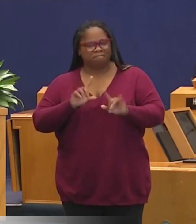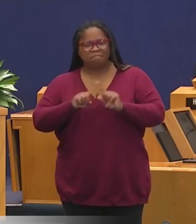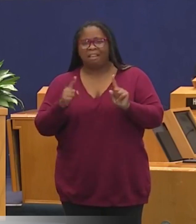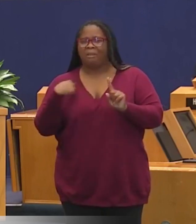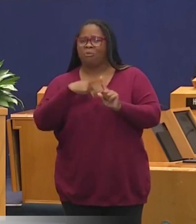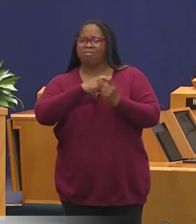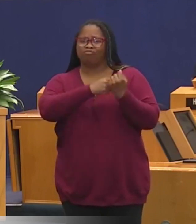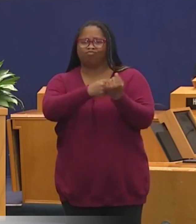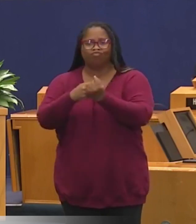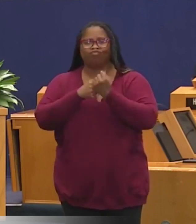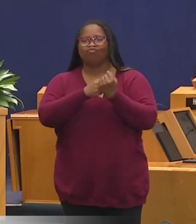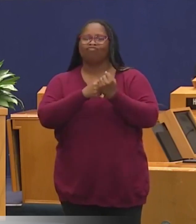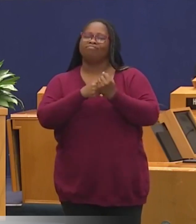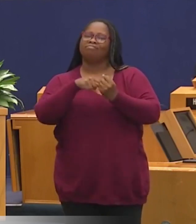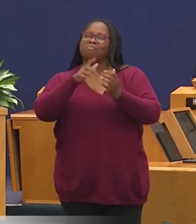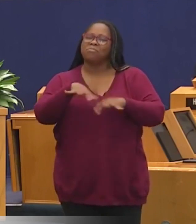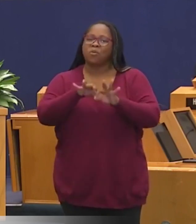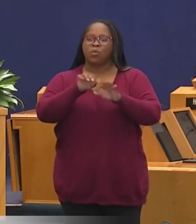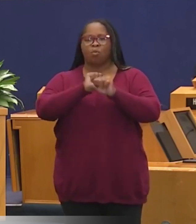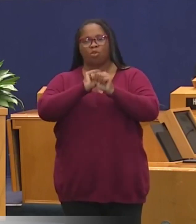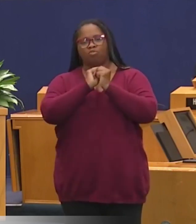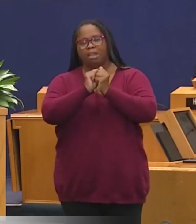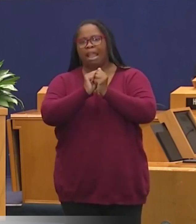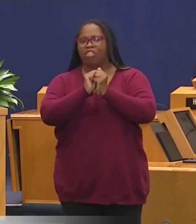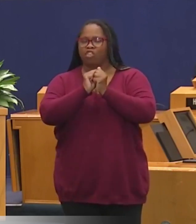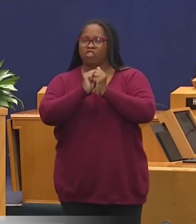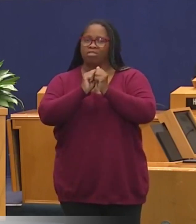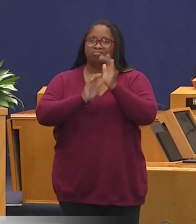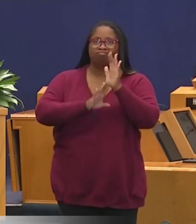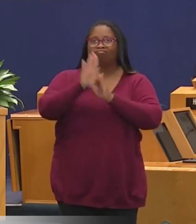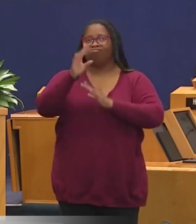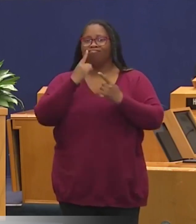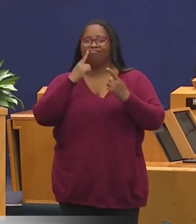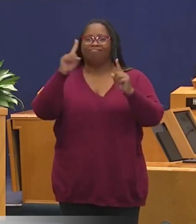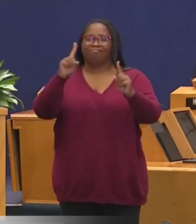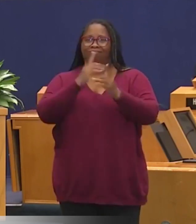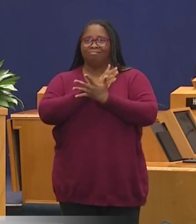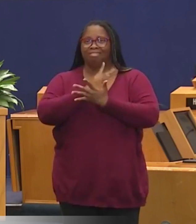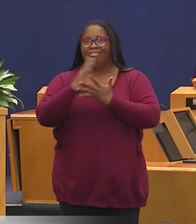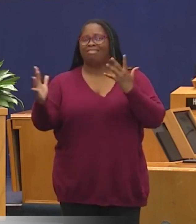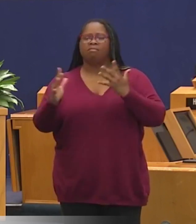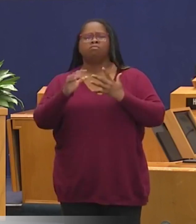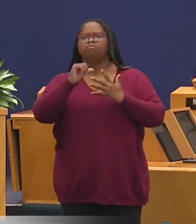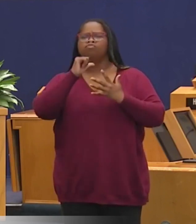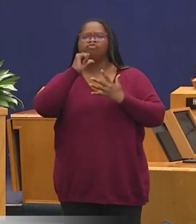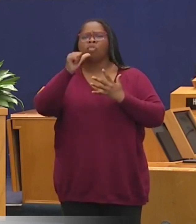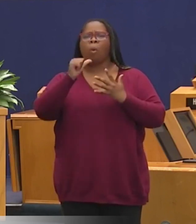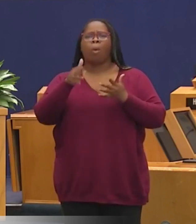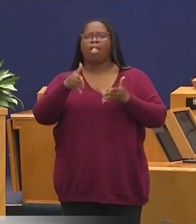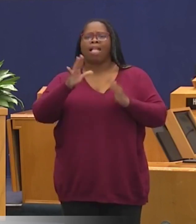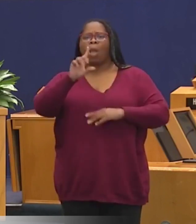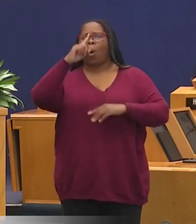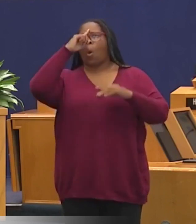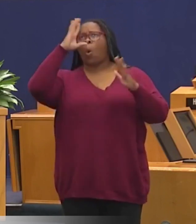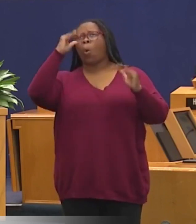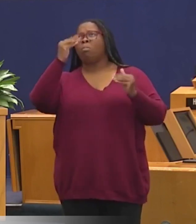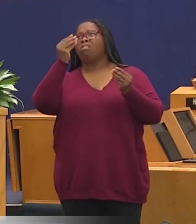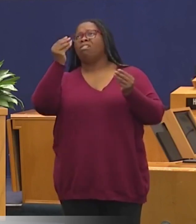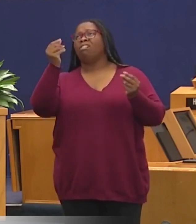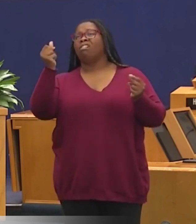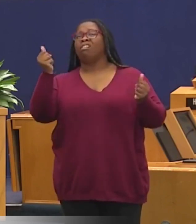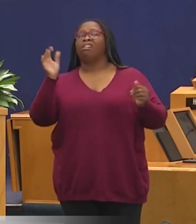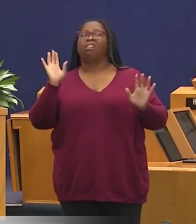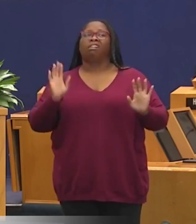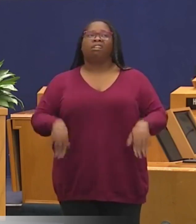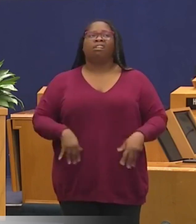sense that we work together to get through this. Please don't lose hope, and please don't stop following all of the